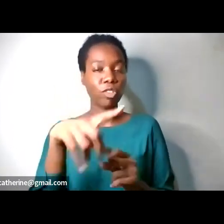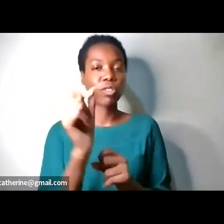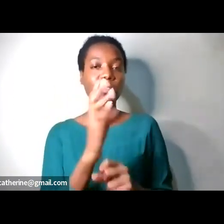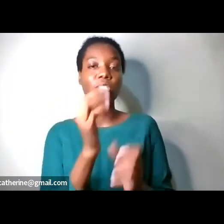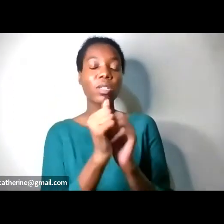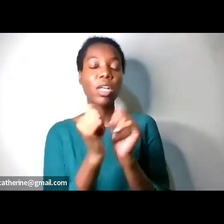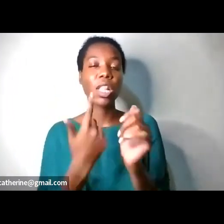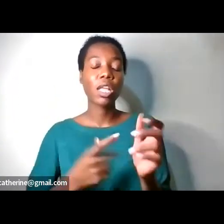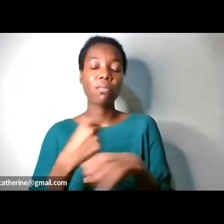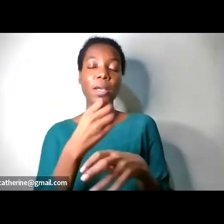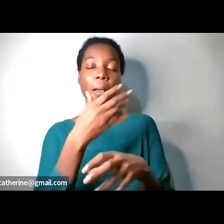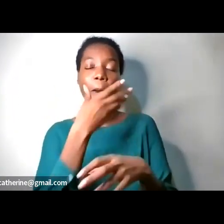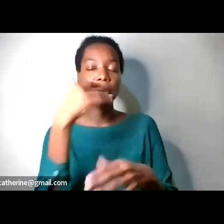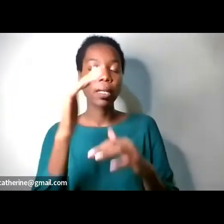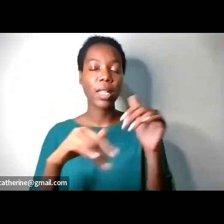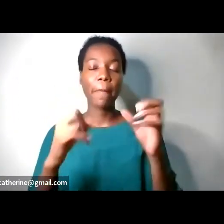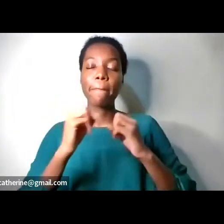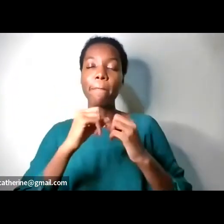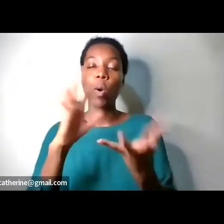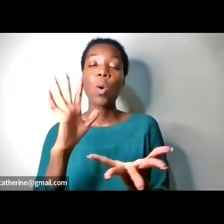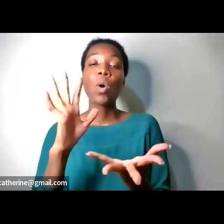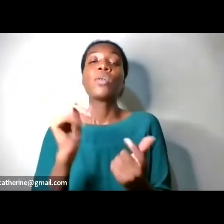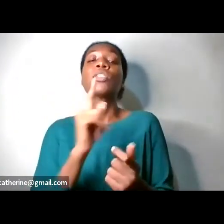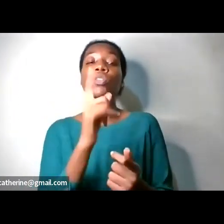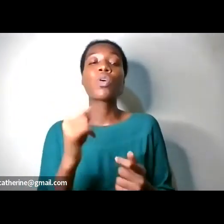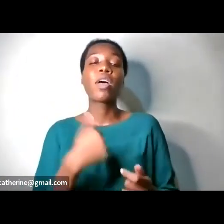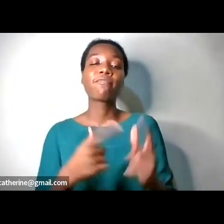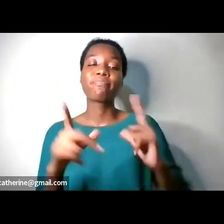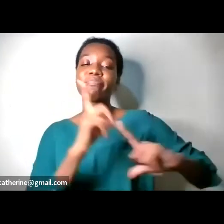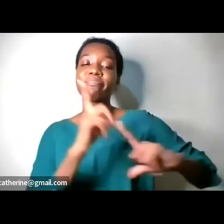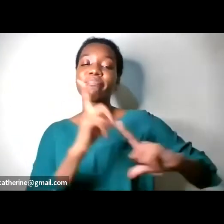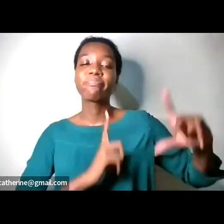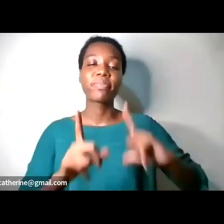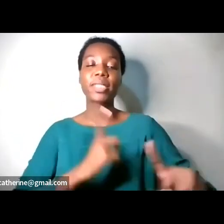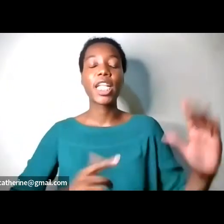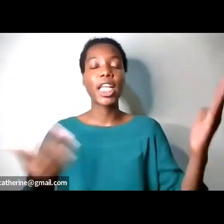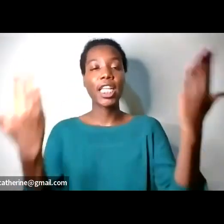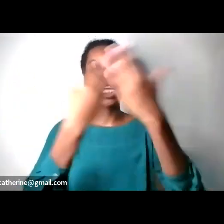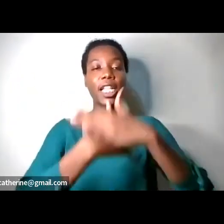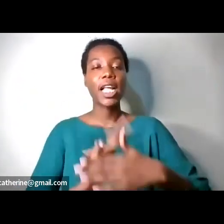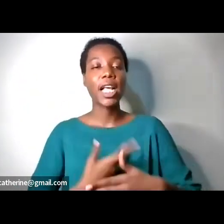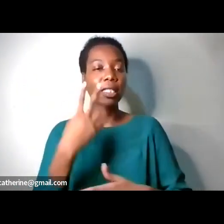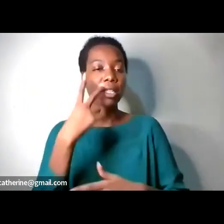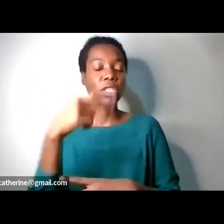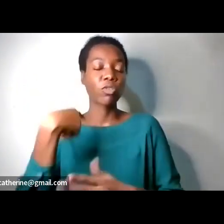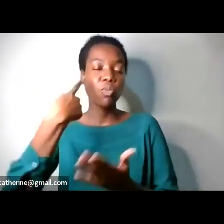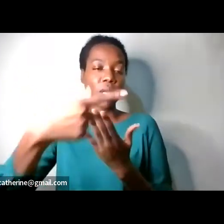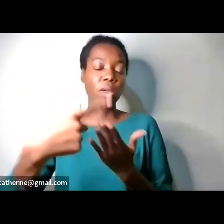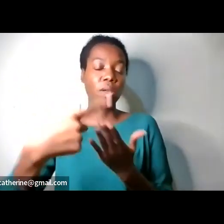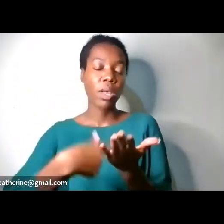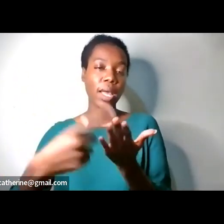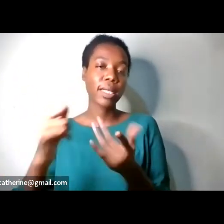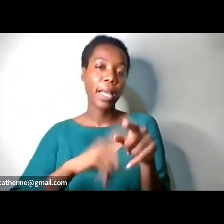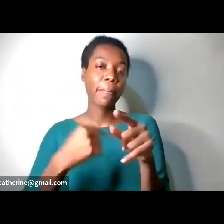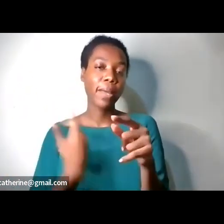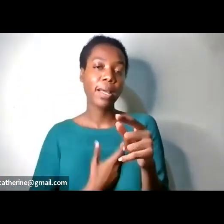better than most. So we appreciate you. You guys have a lovely night, and we shall see you next week as we discuss